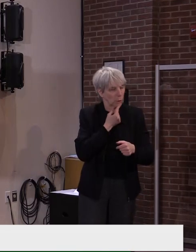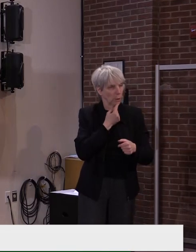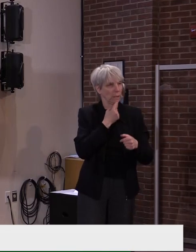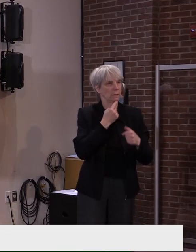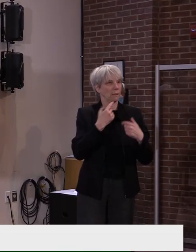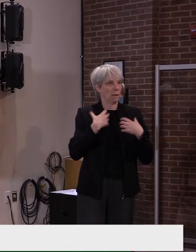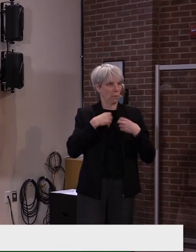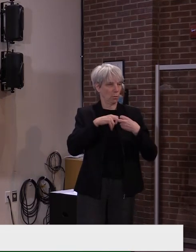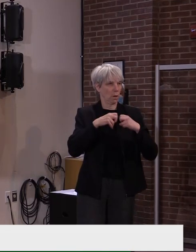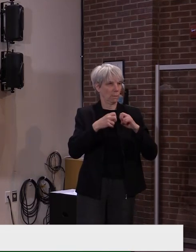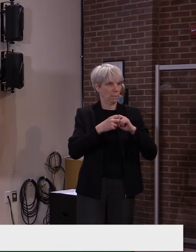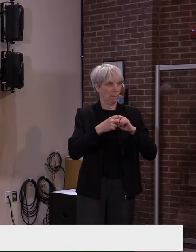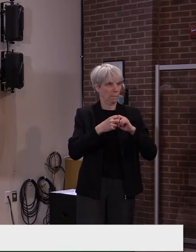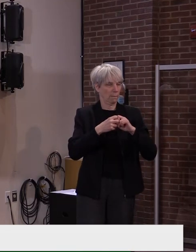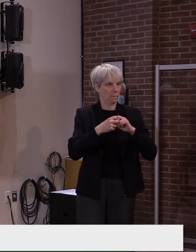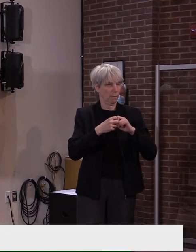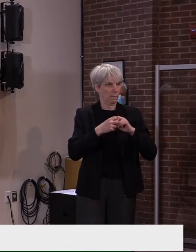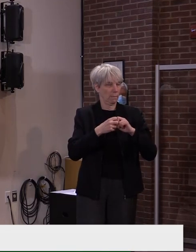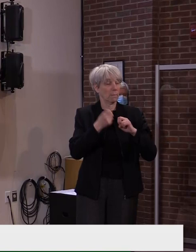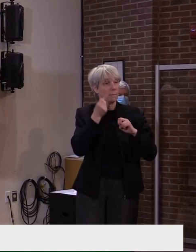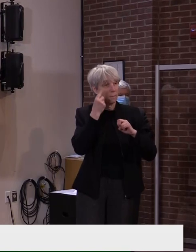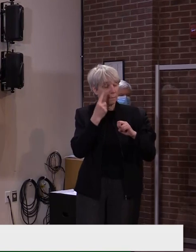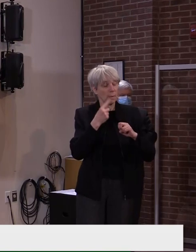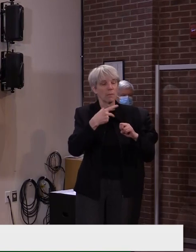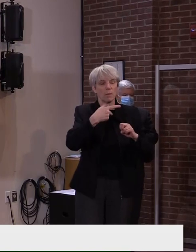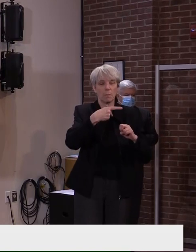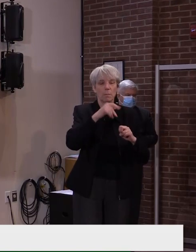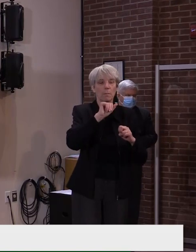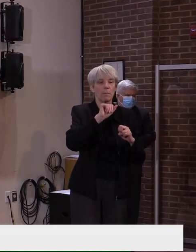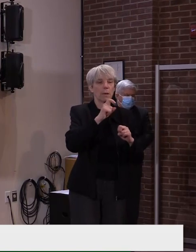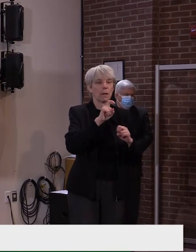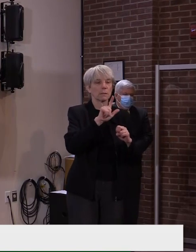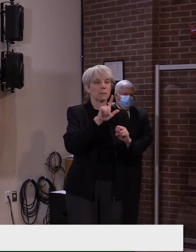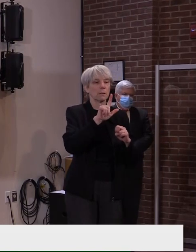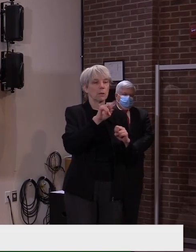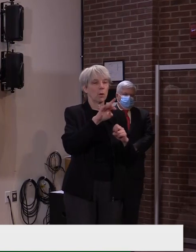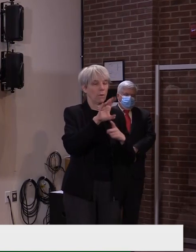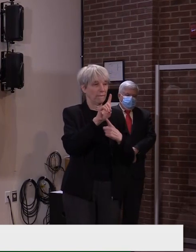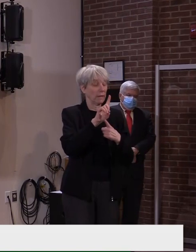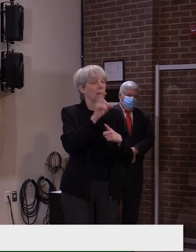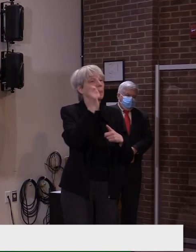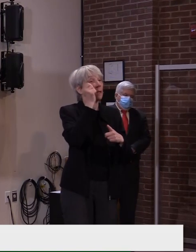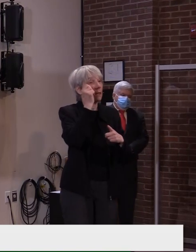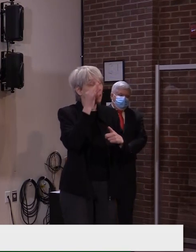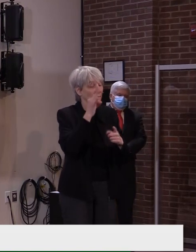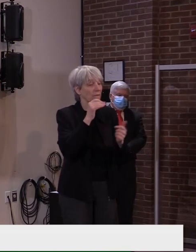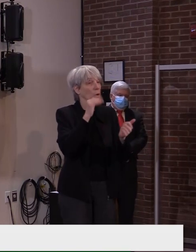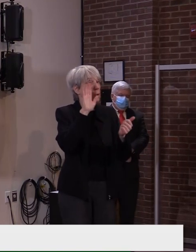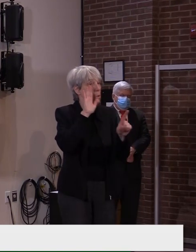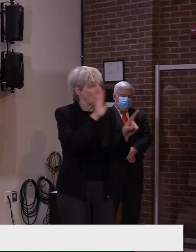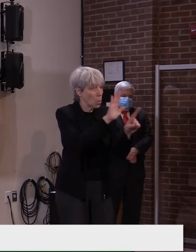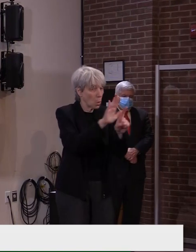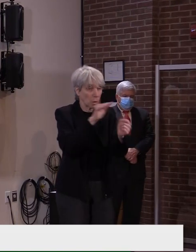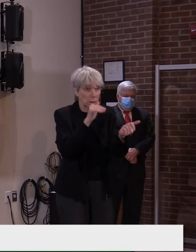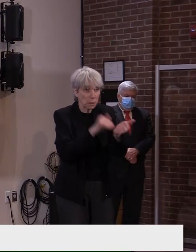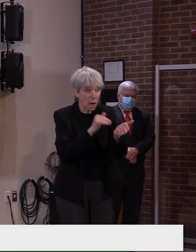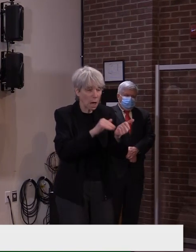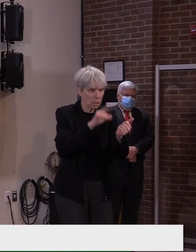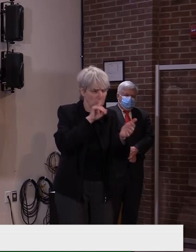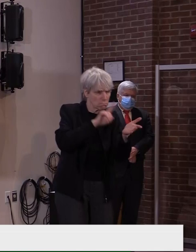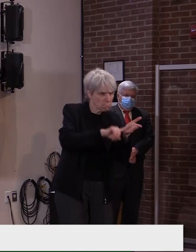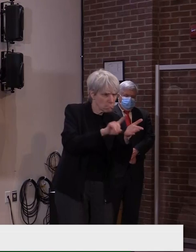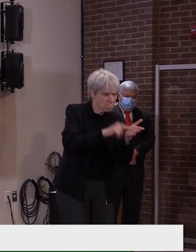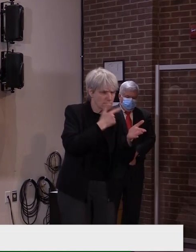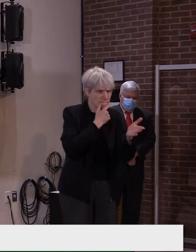so long as the ordering doctor or other clinician does not identify any serious considerations